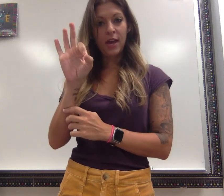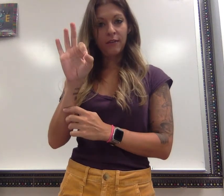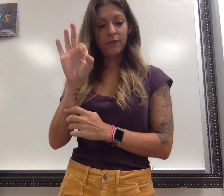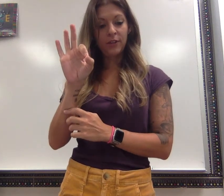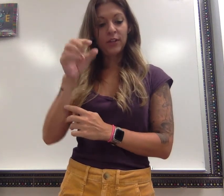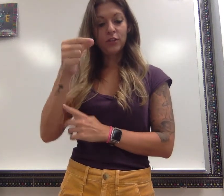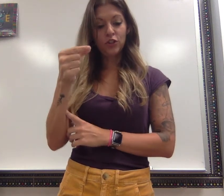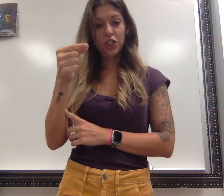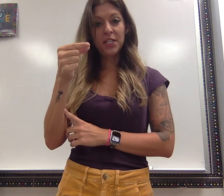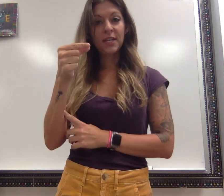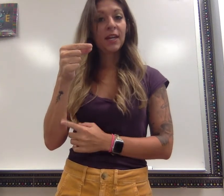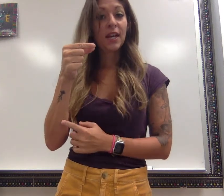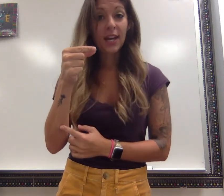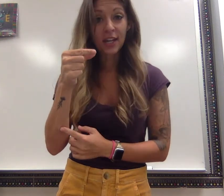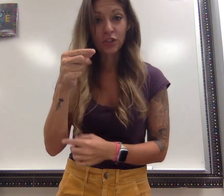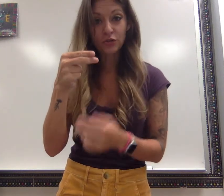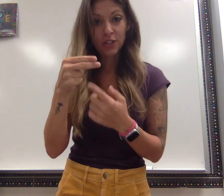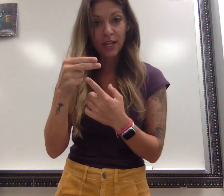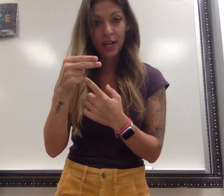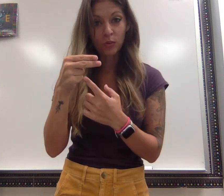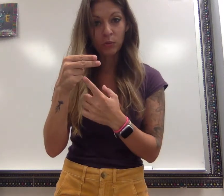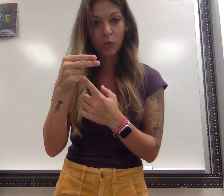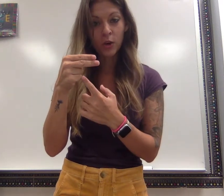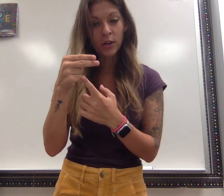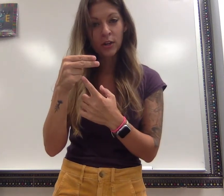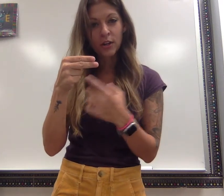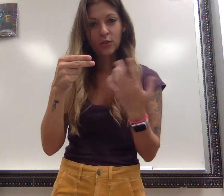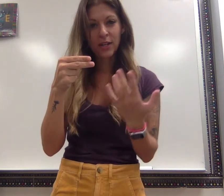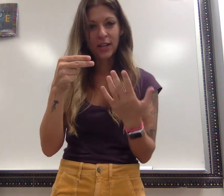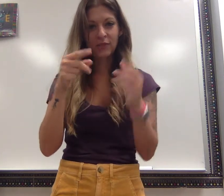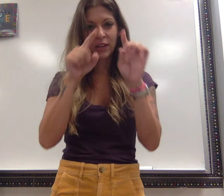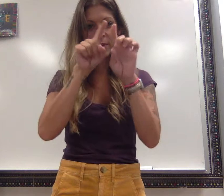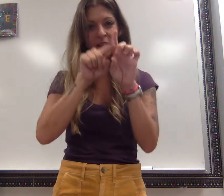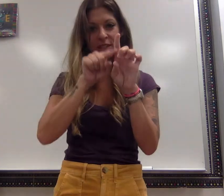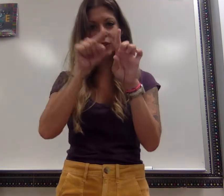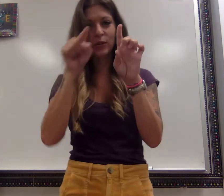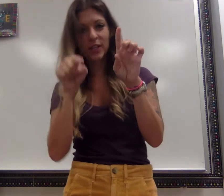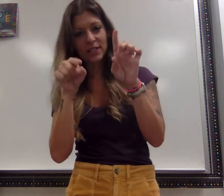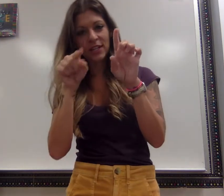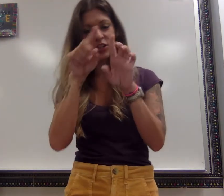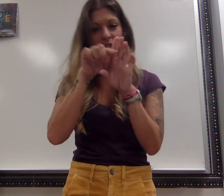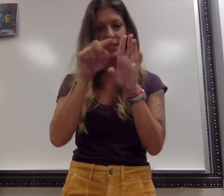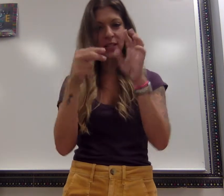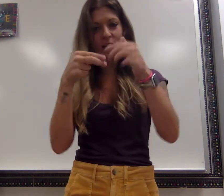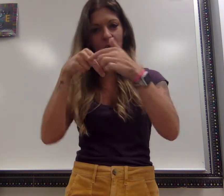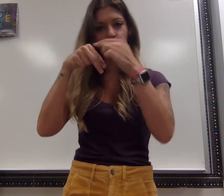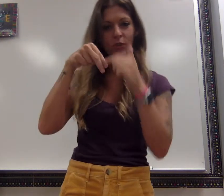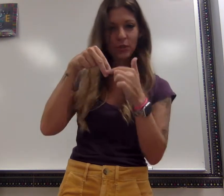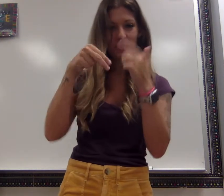F, G, H, you just add one more. So I kind of think about it as like a lowercase h. It has that like hump to it